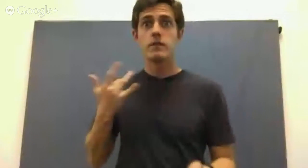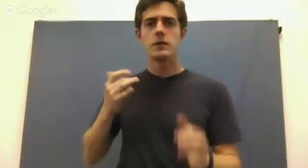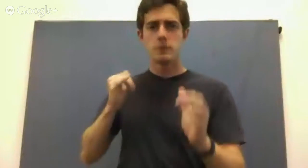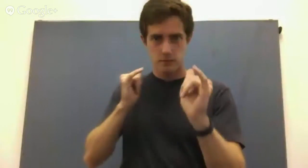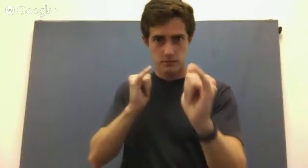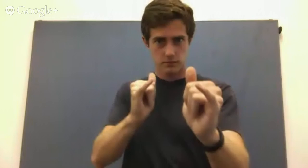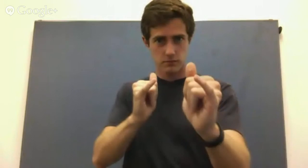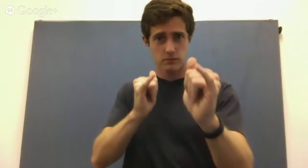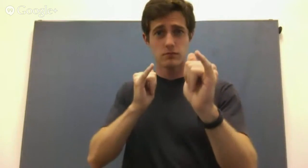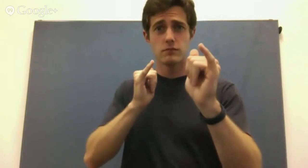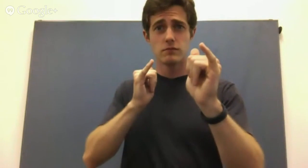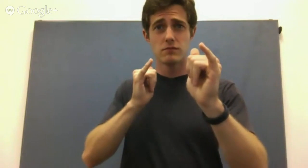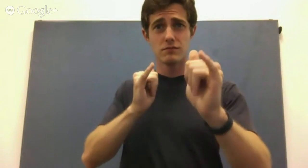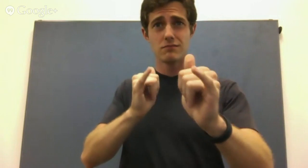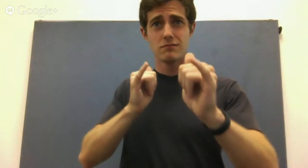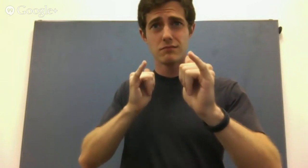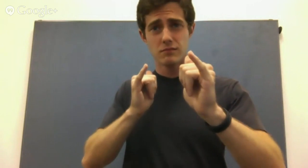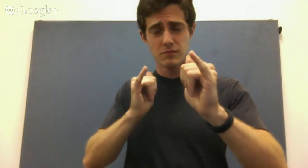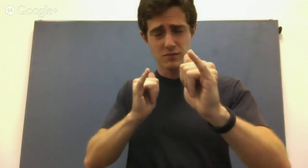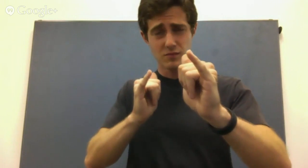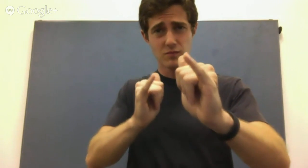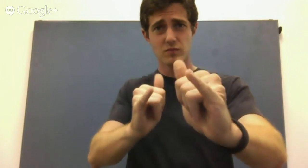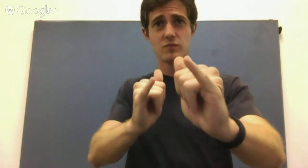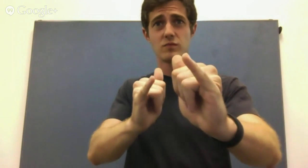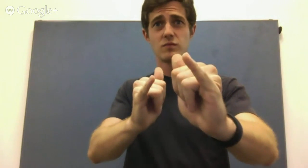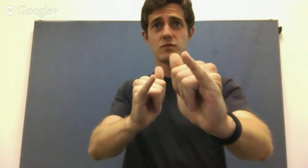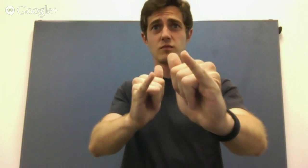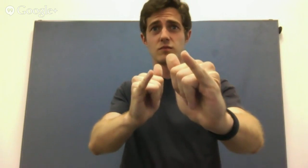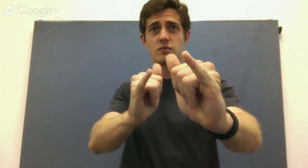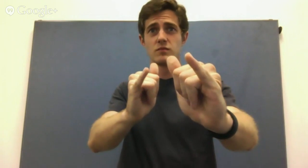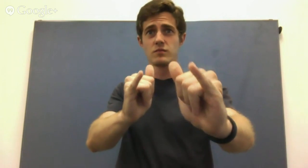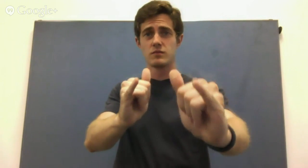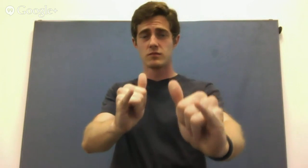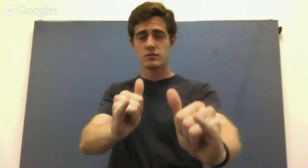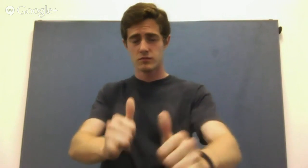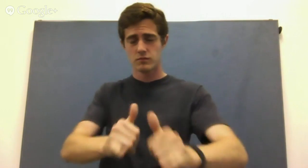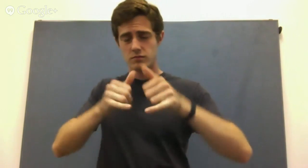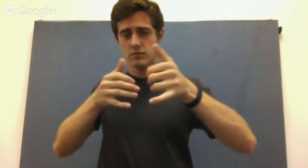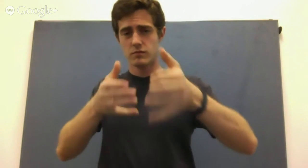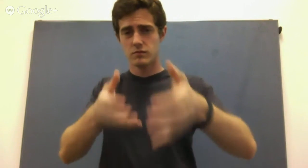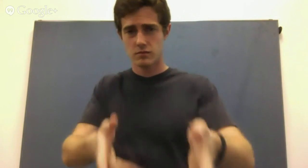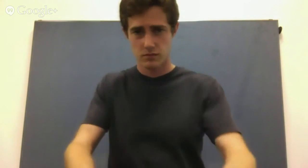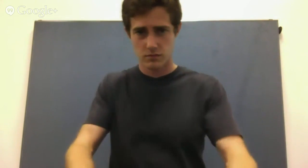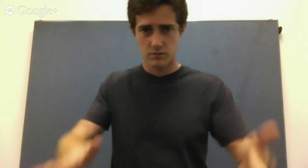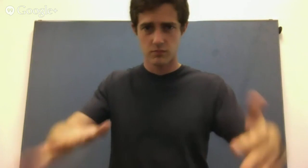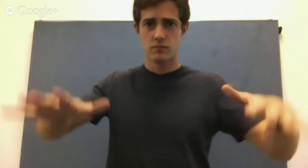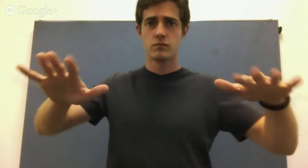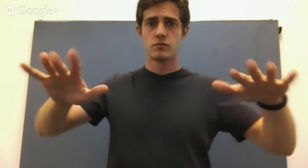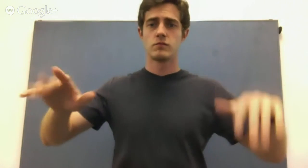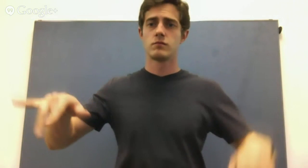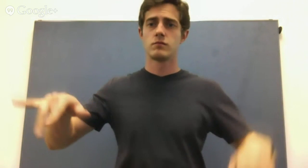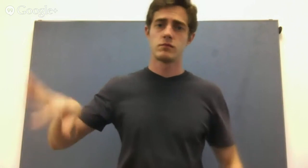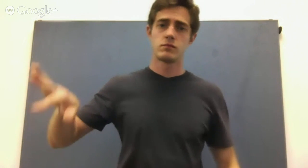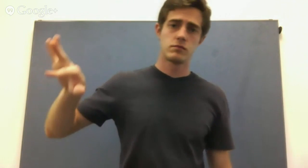my emo. Oh, emo.